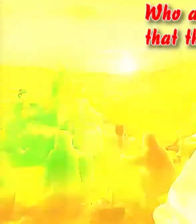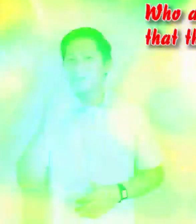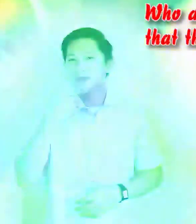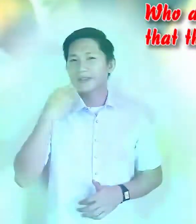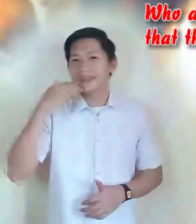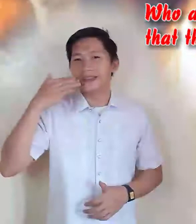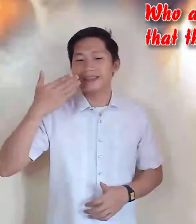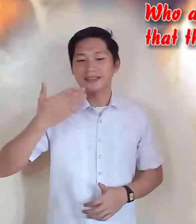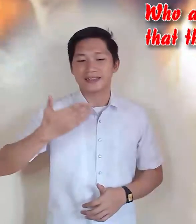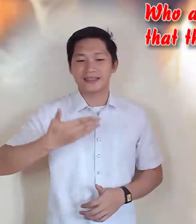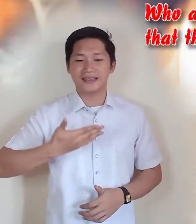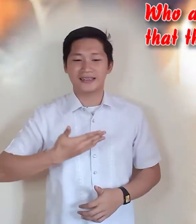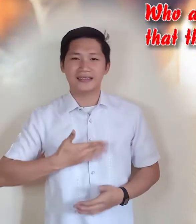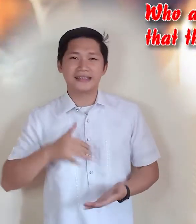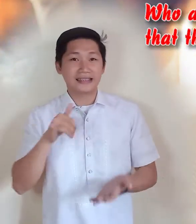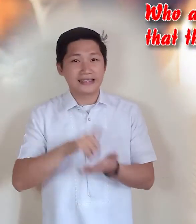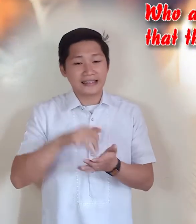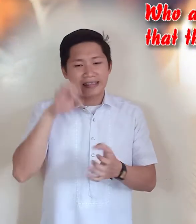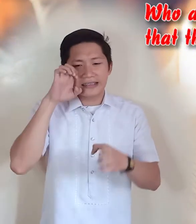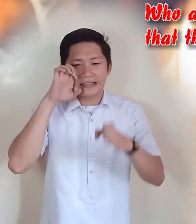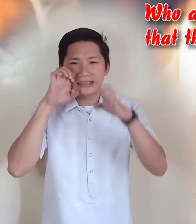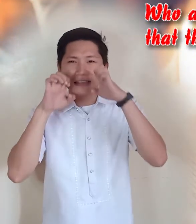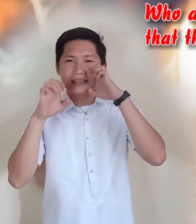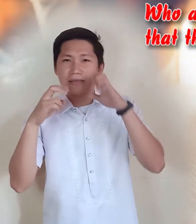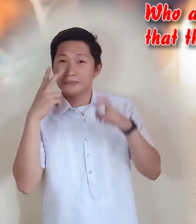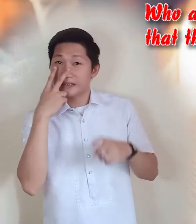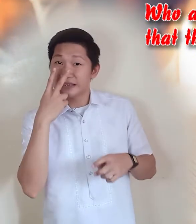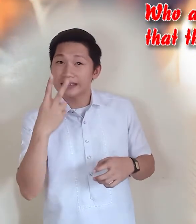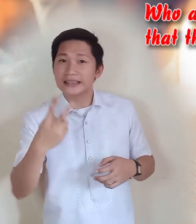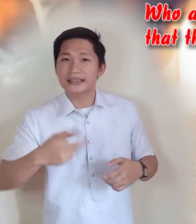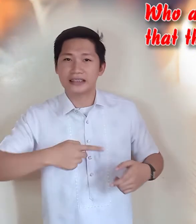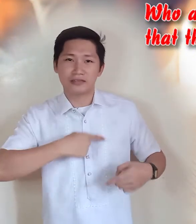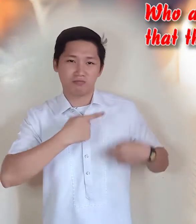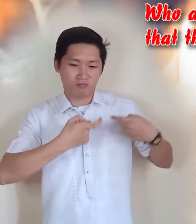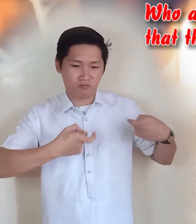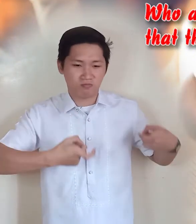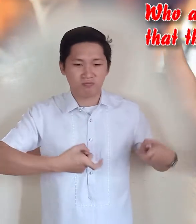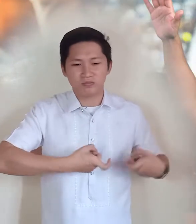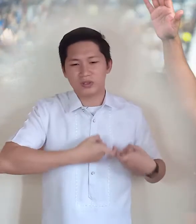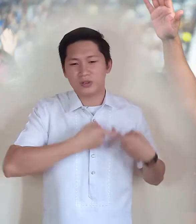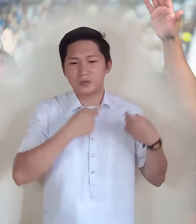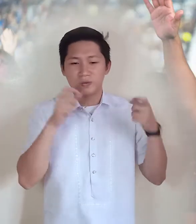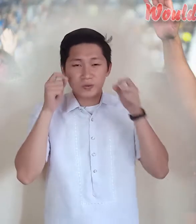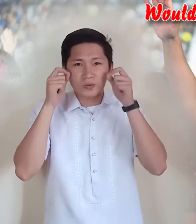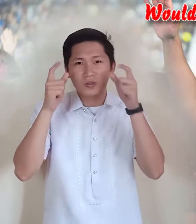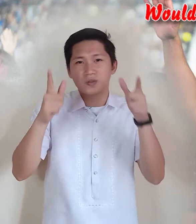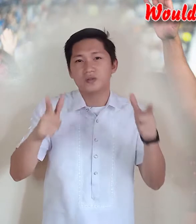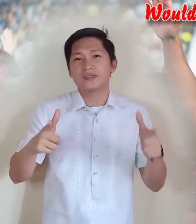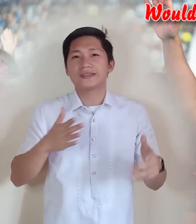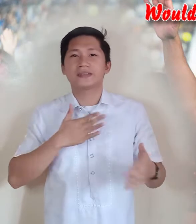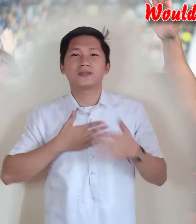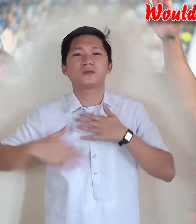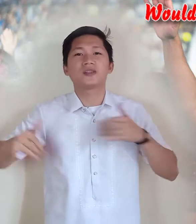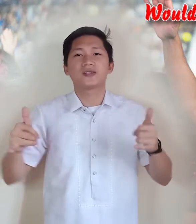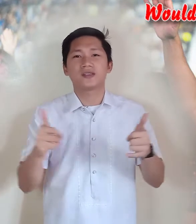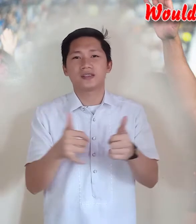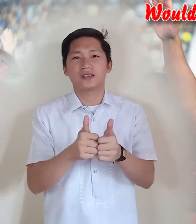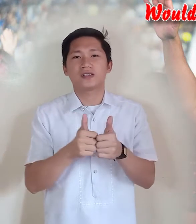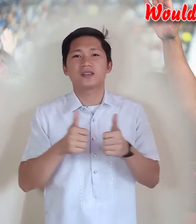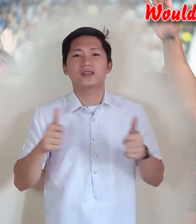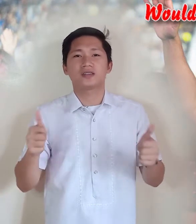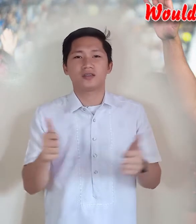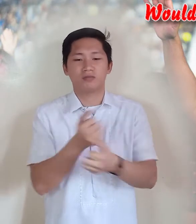yours. Who am I that the eyes that see my sin would look on me